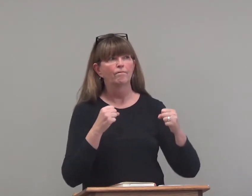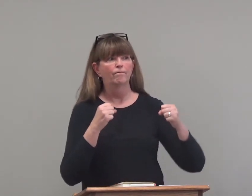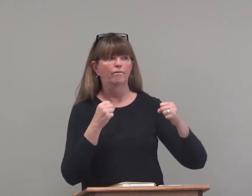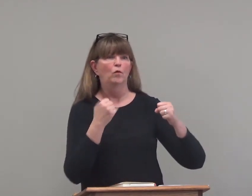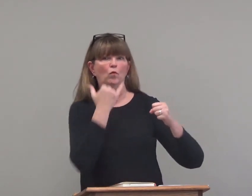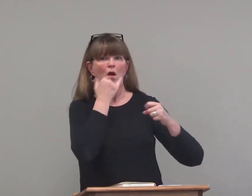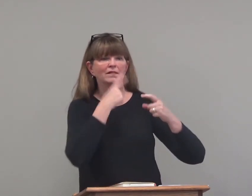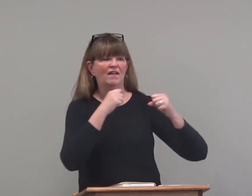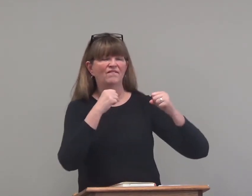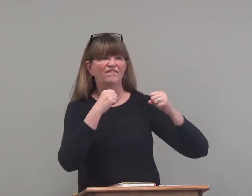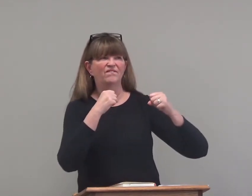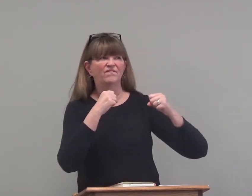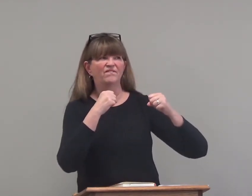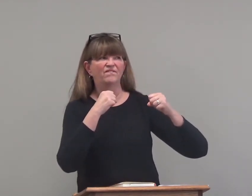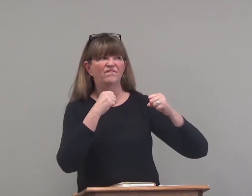And he fought in love